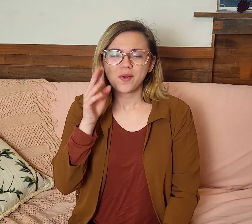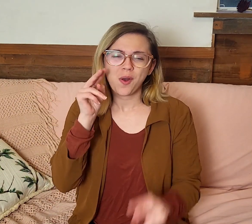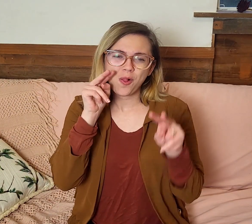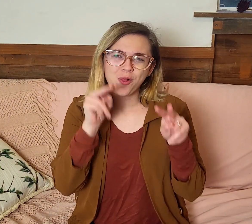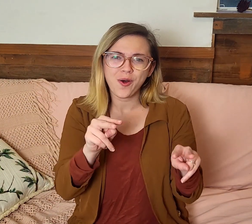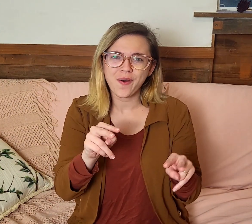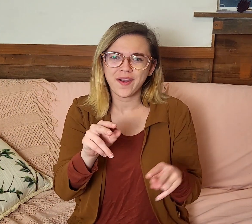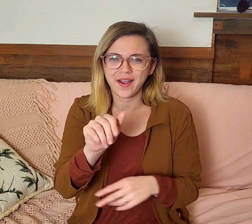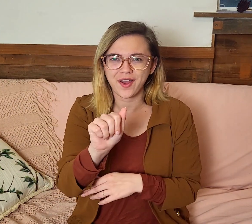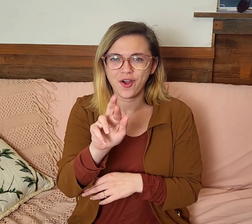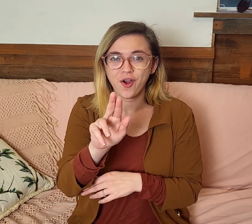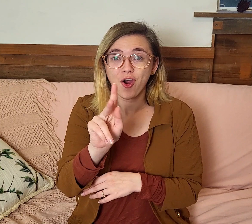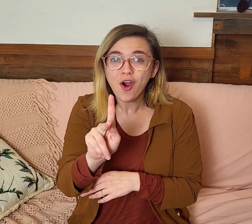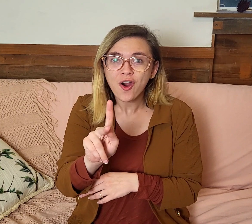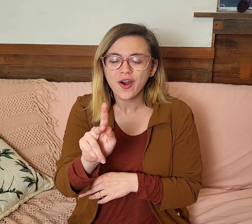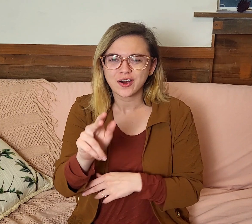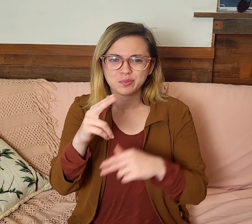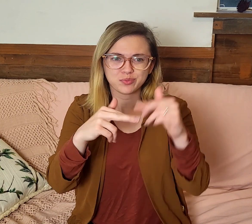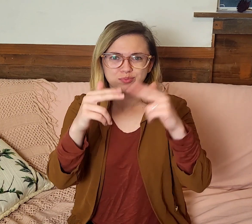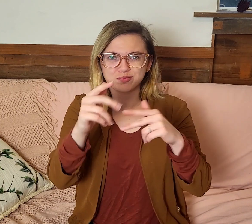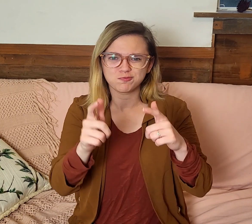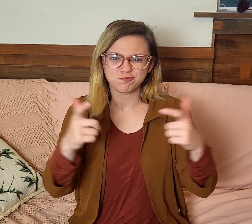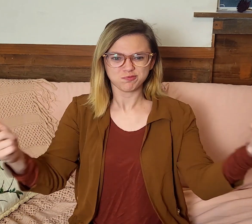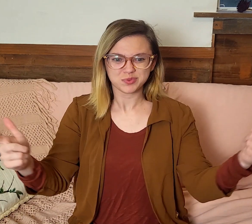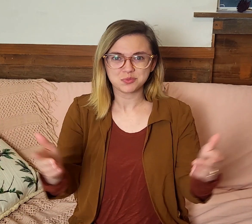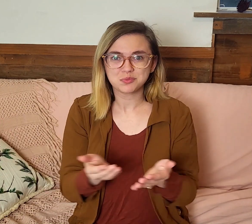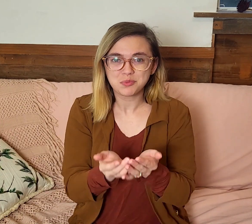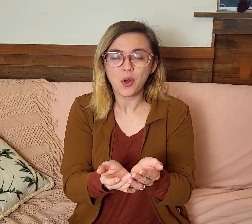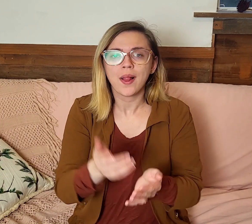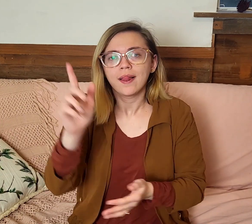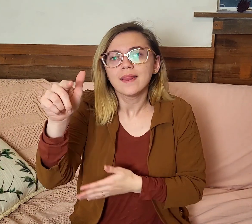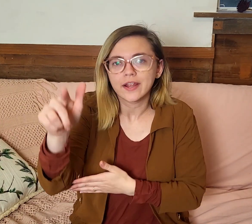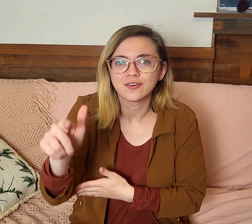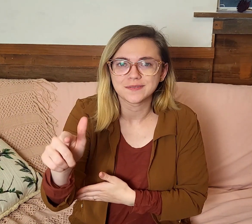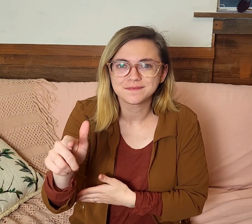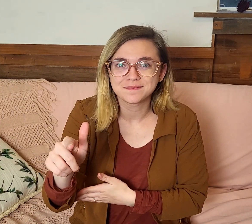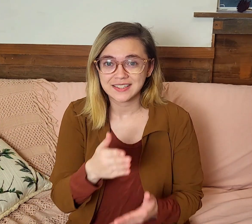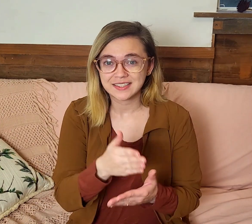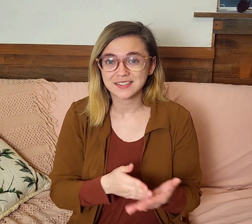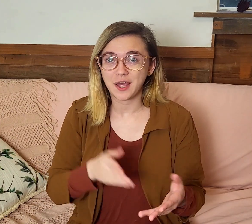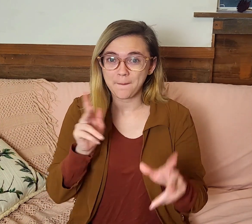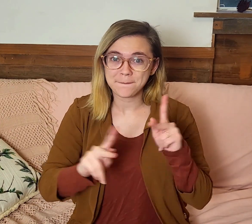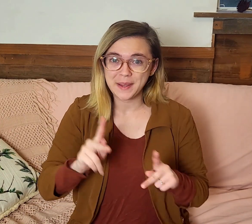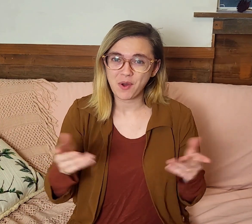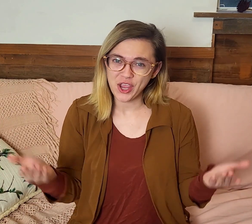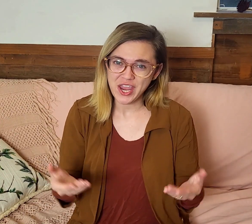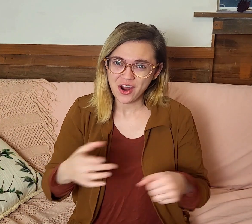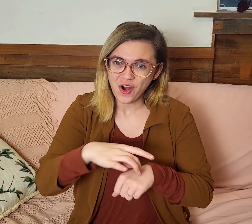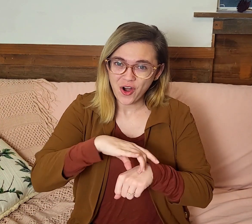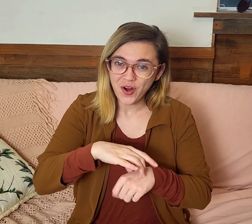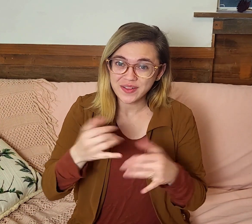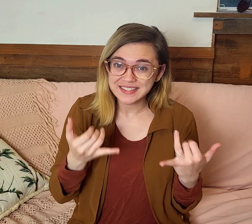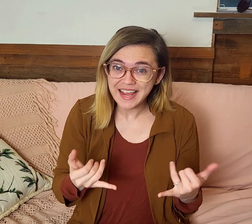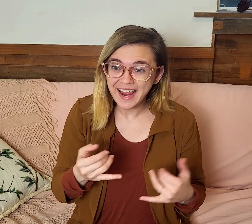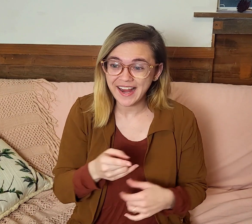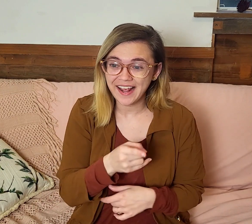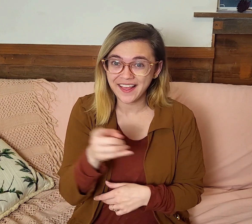different dimensions. And we're going to be looking at the ark and the construction of the boat later on. Some people here on